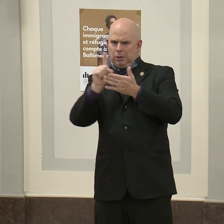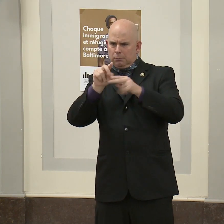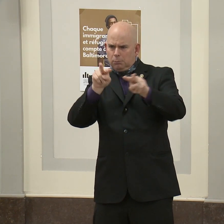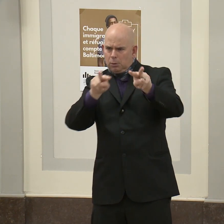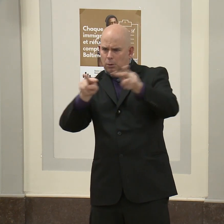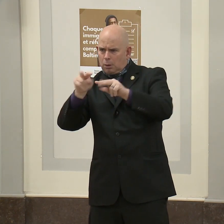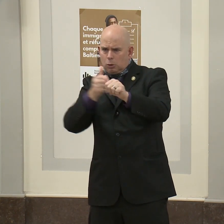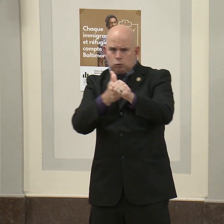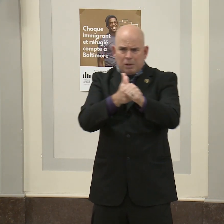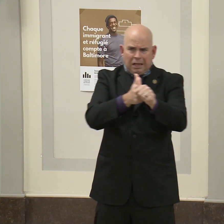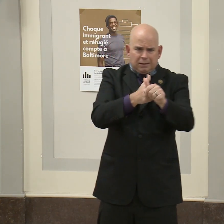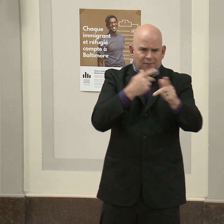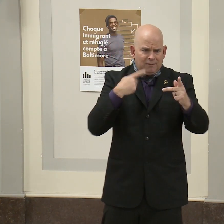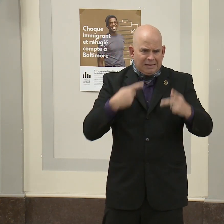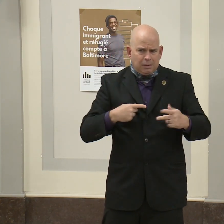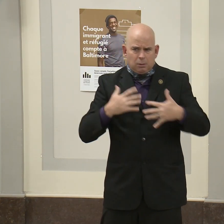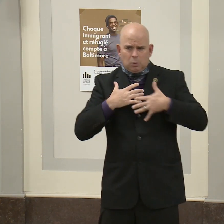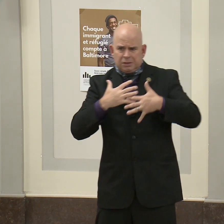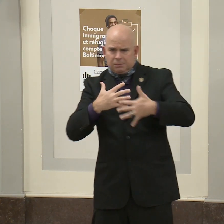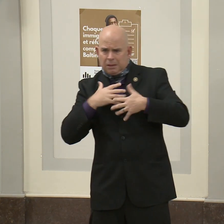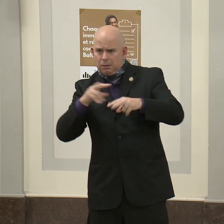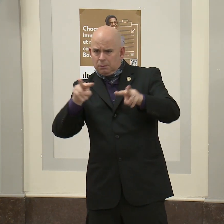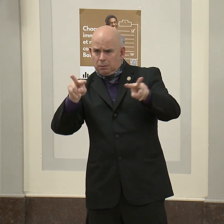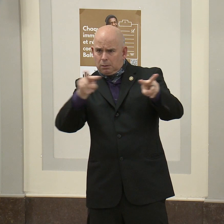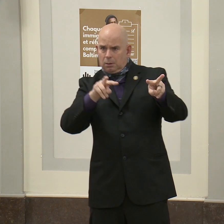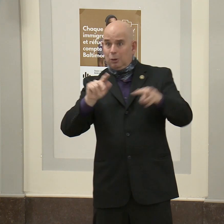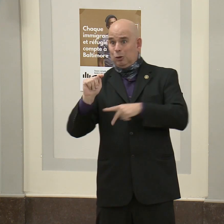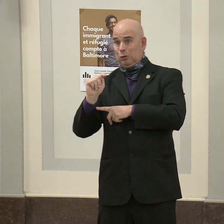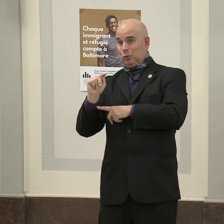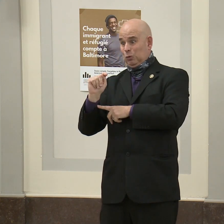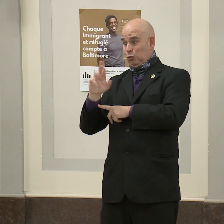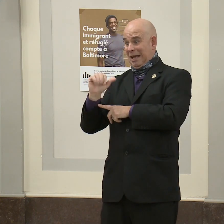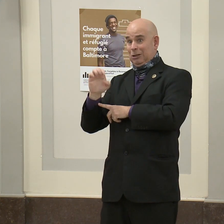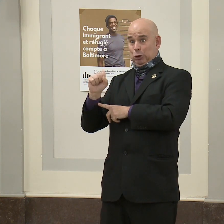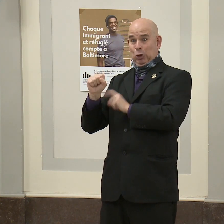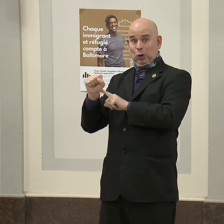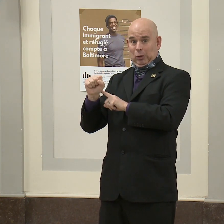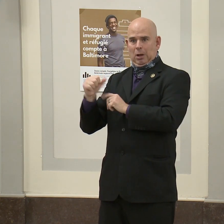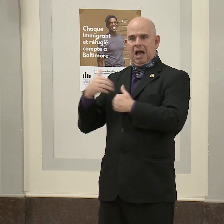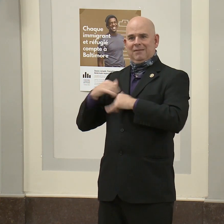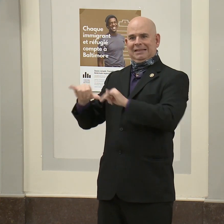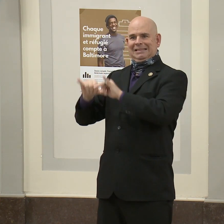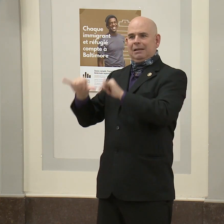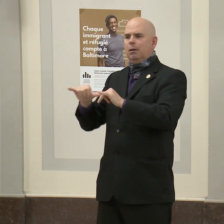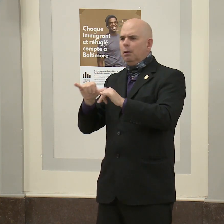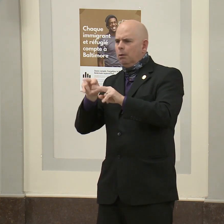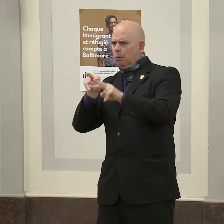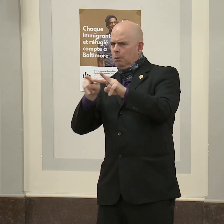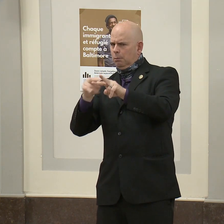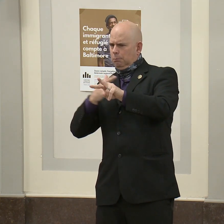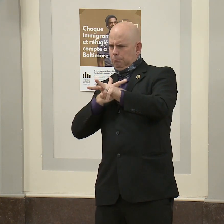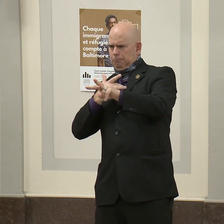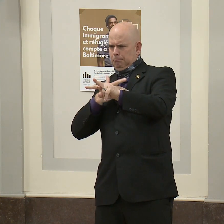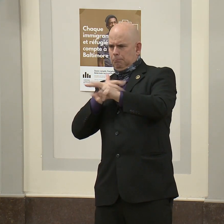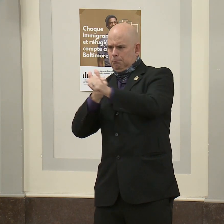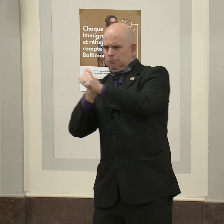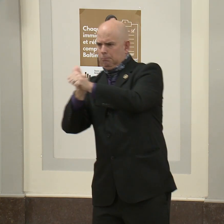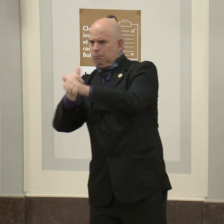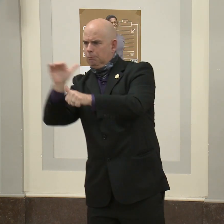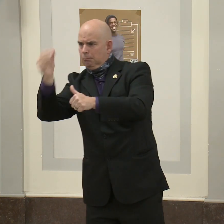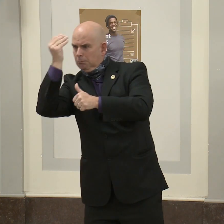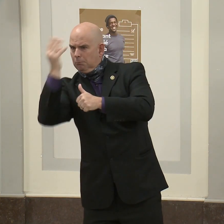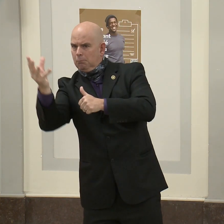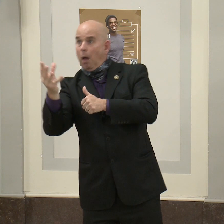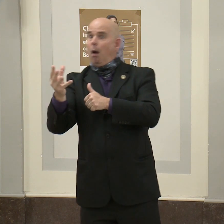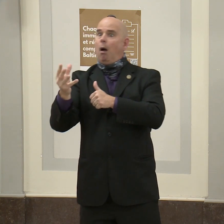out to residents who have been exposed or may have been exposed to COVID-19. They ask about residents' movements, who they have come